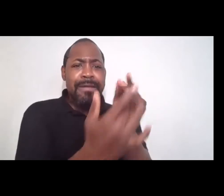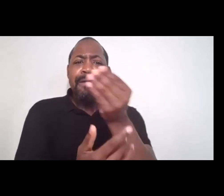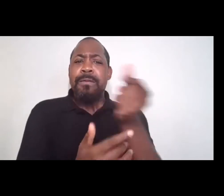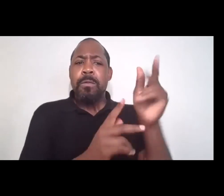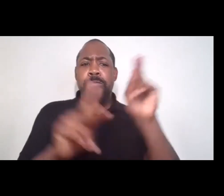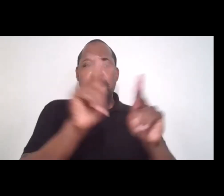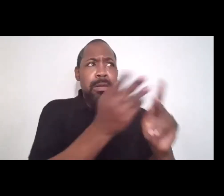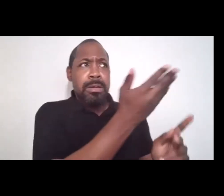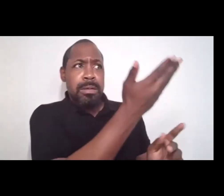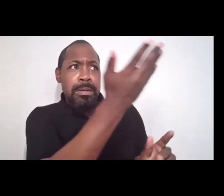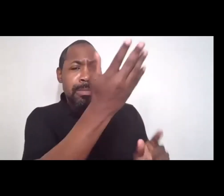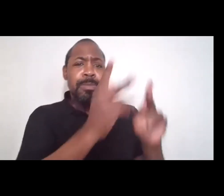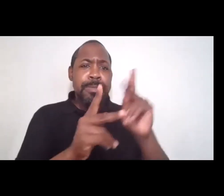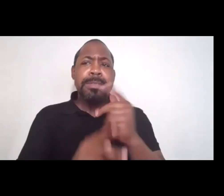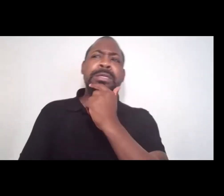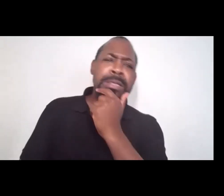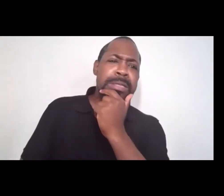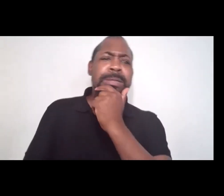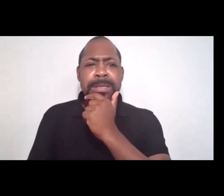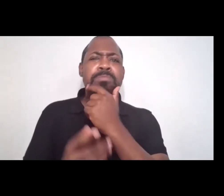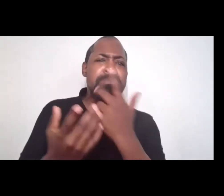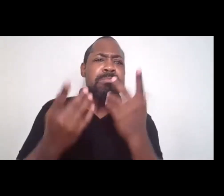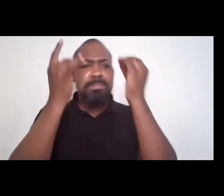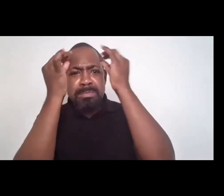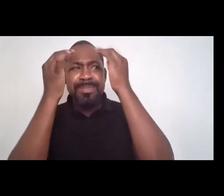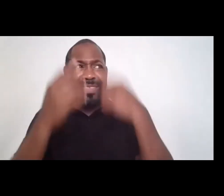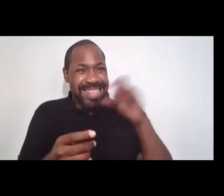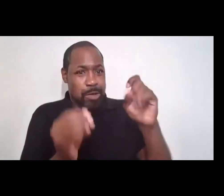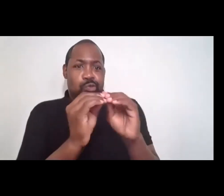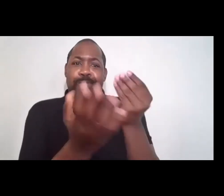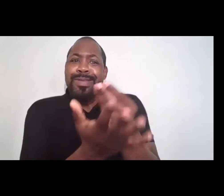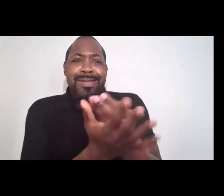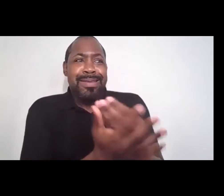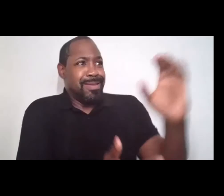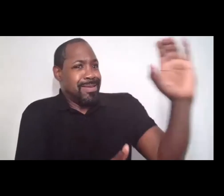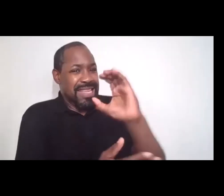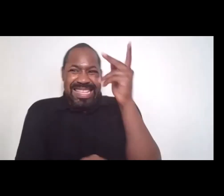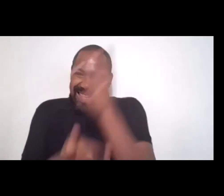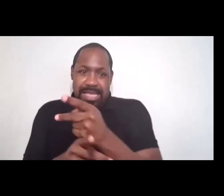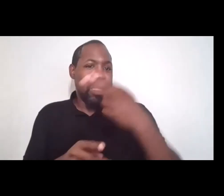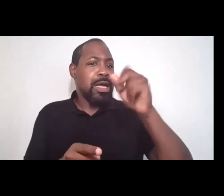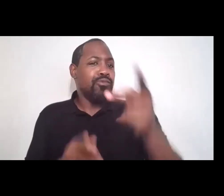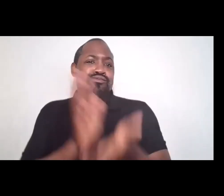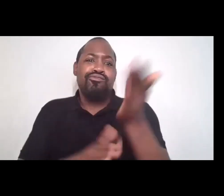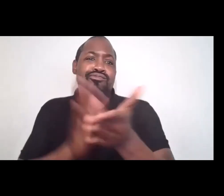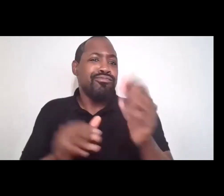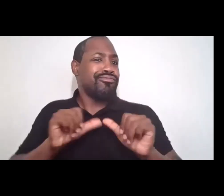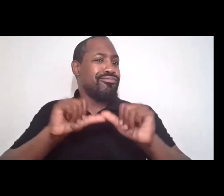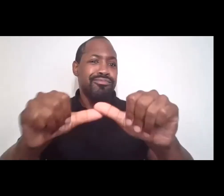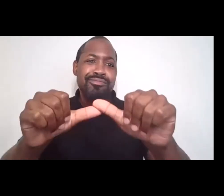as requisite. I know there's many people that are out there who, are thinking about it in terms of giving us money, but we actually need to